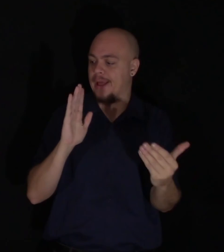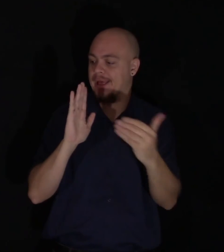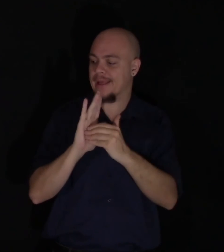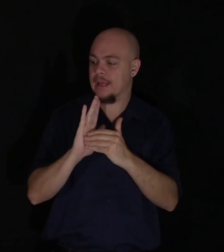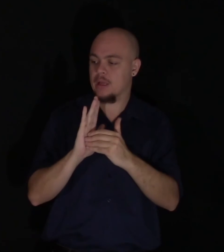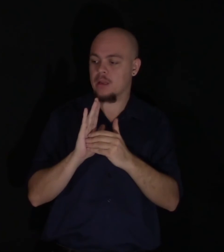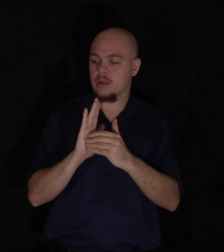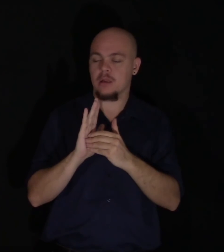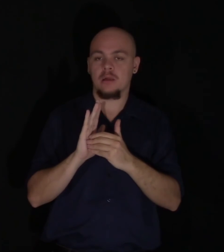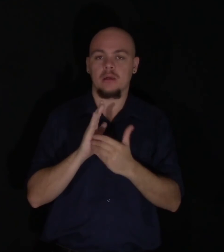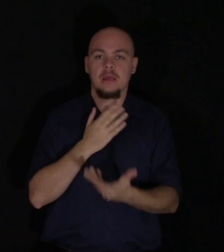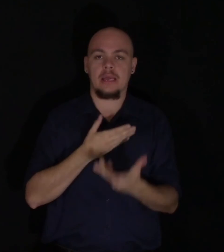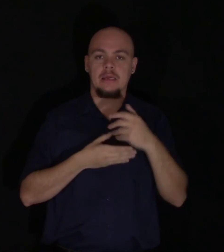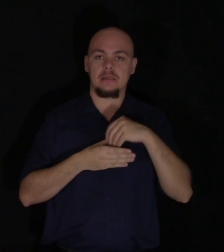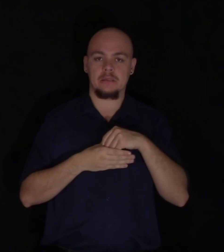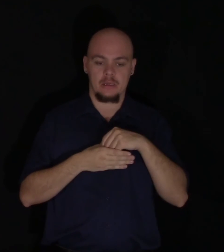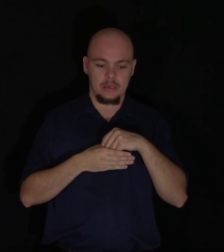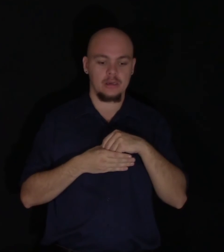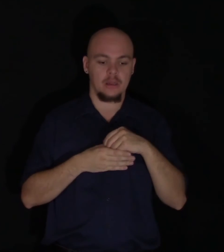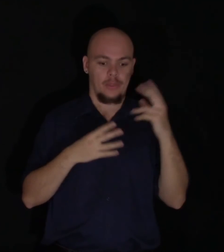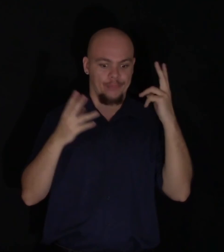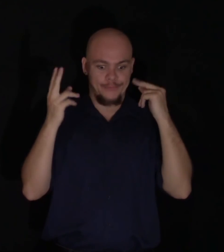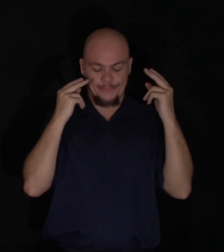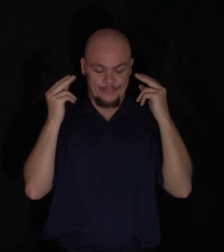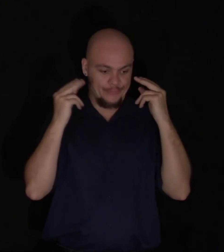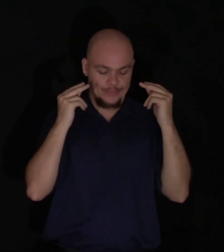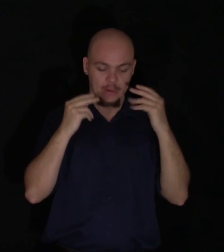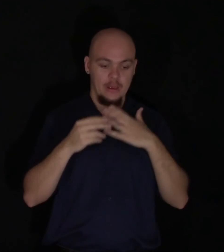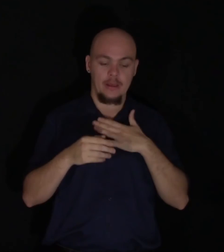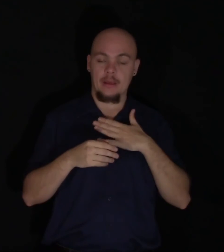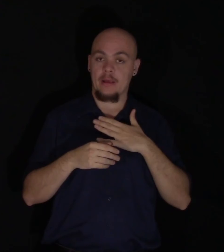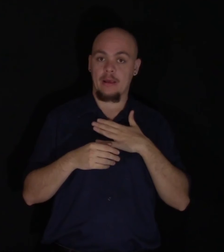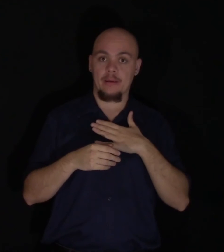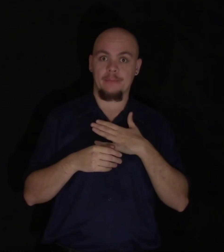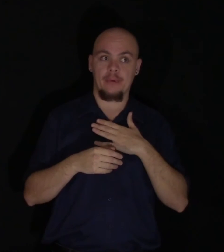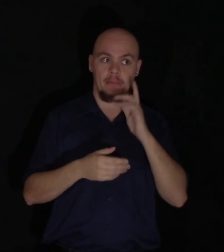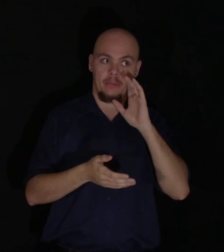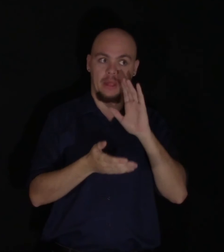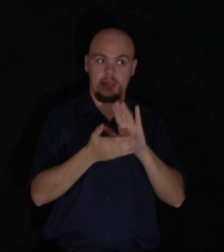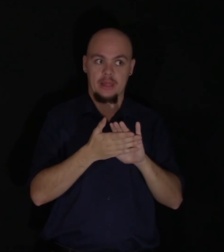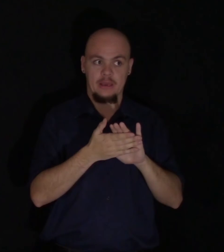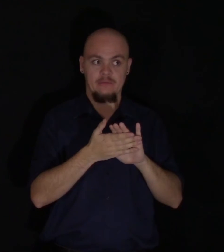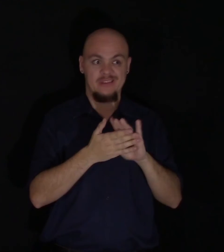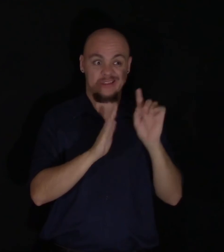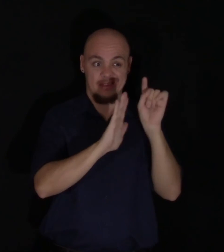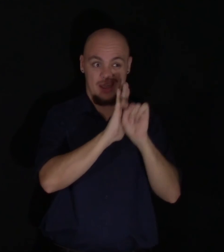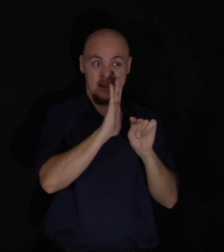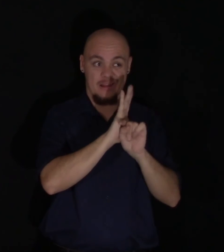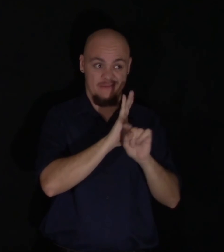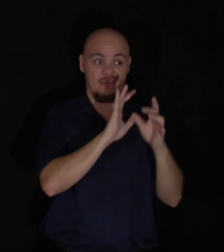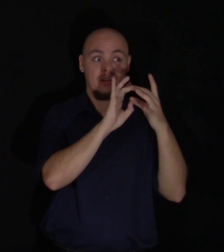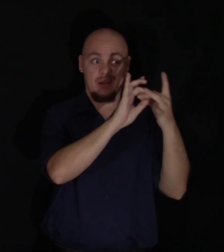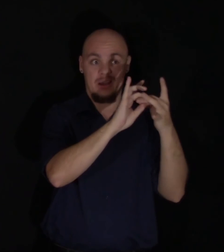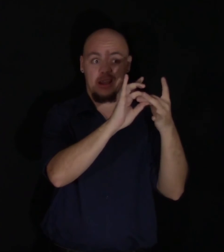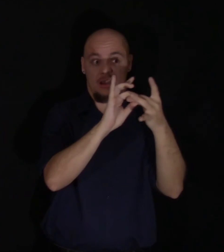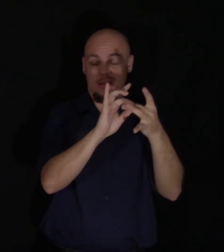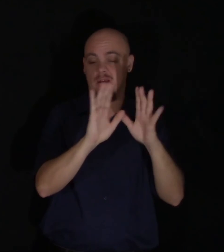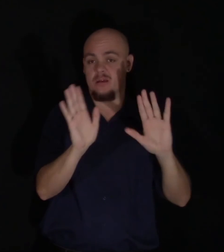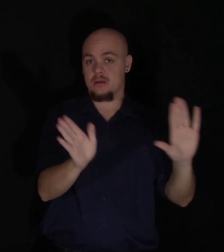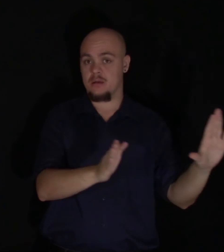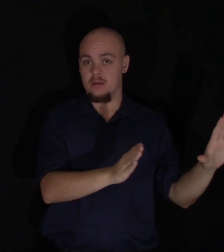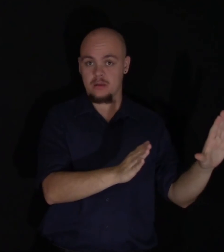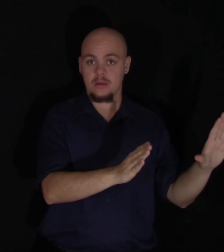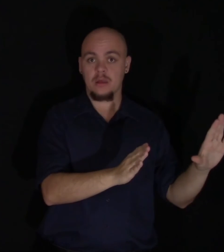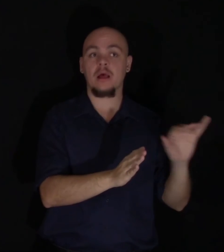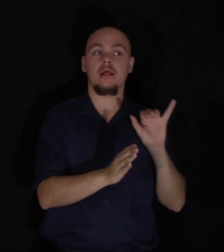the roaring lion of my limiting beliefs just loved what those people were saying to me. And I had to usher